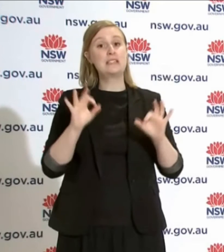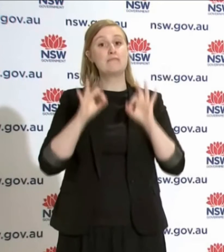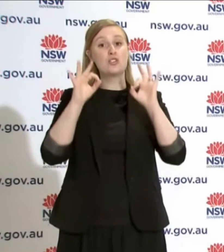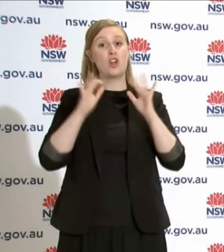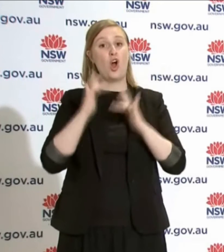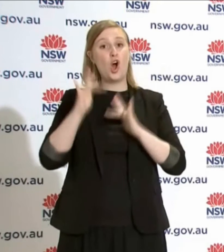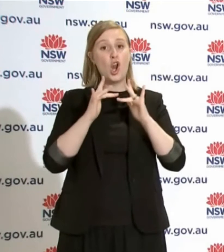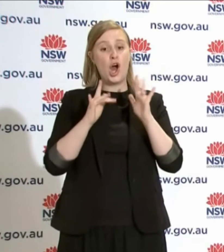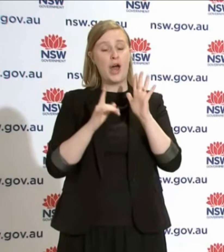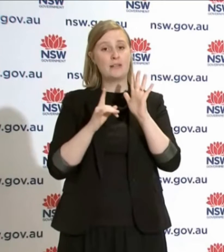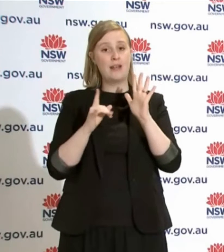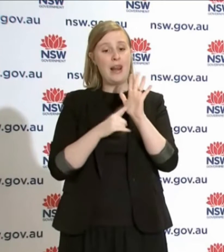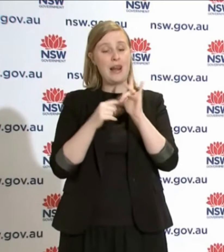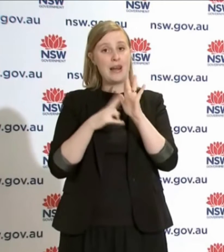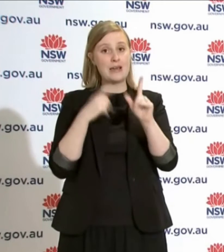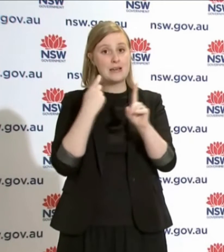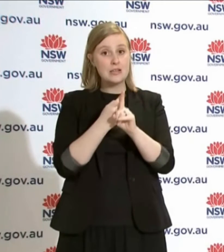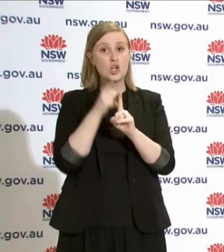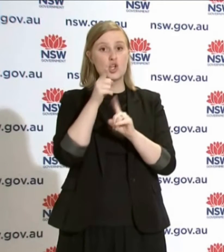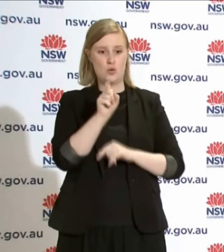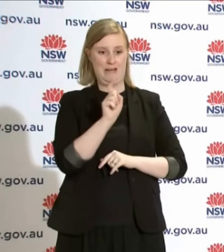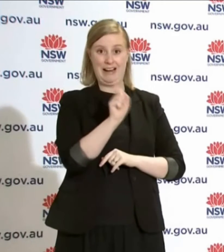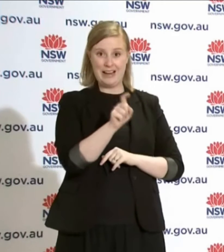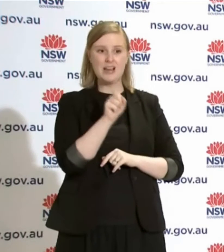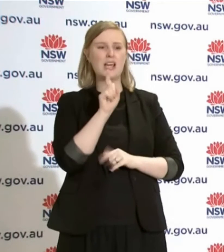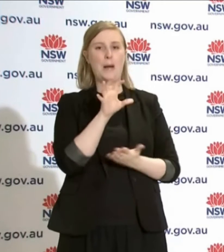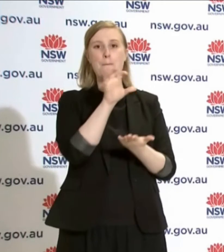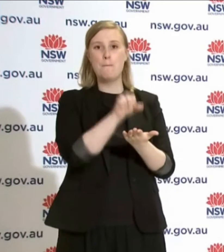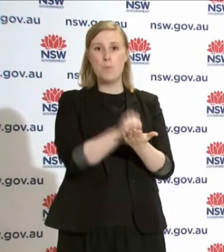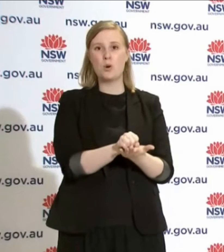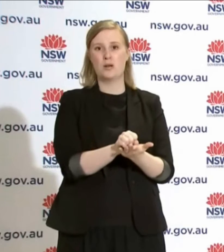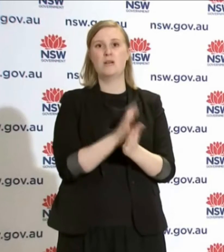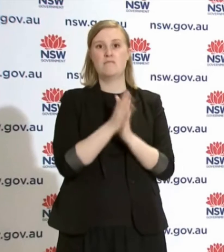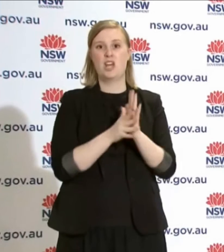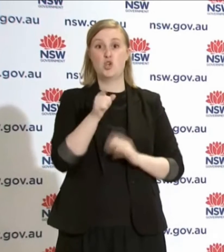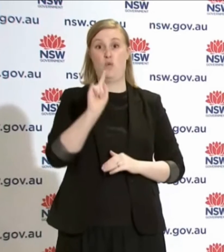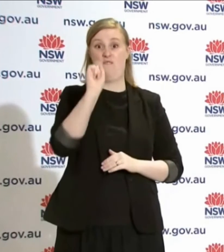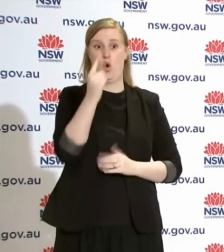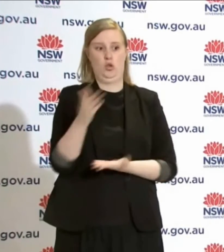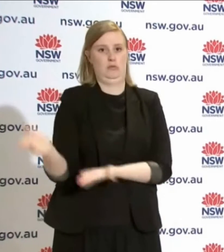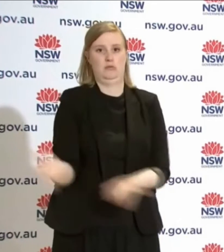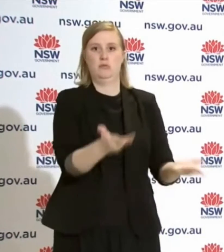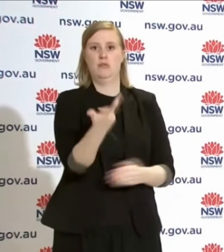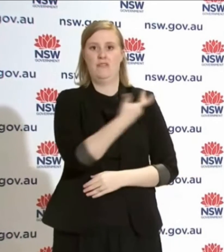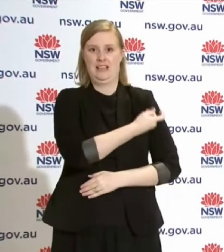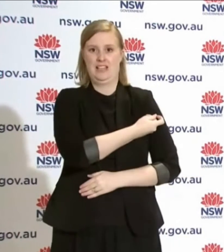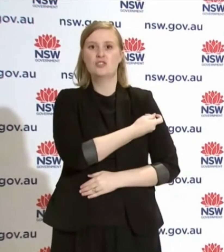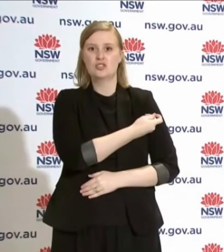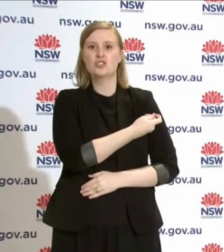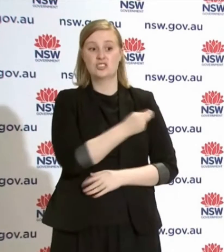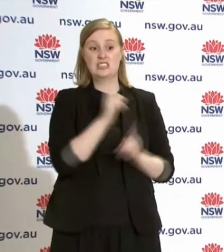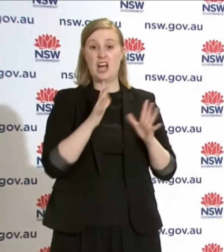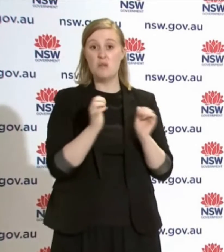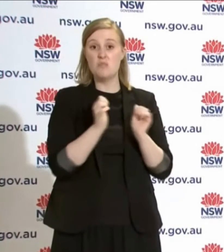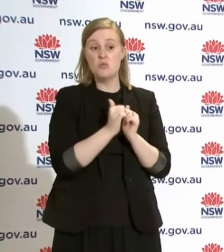assist you to get your first dose of vaccine, which is required by next Monday, and there is plenty of capacity. As